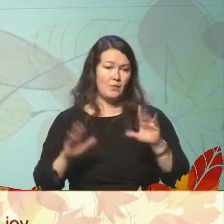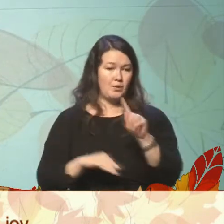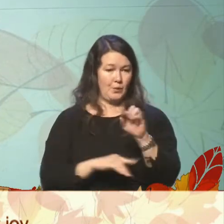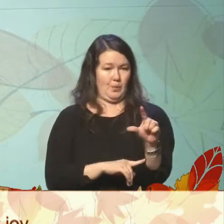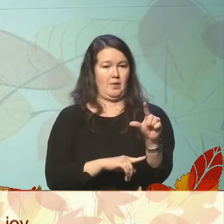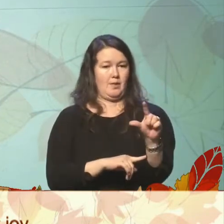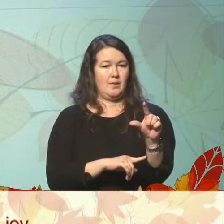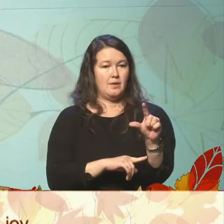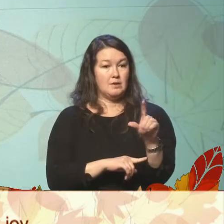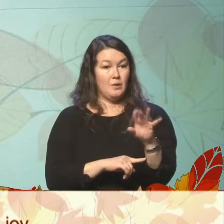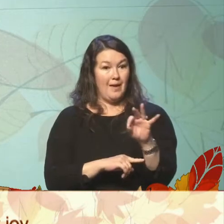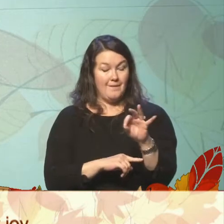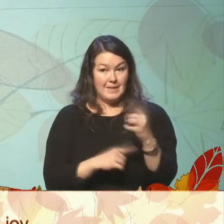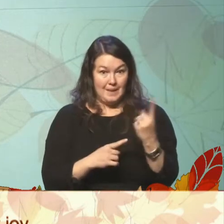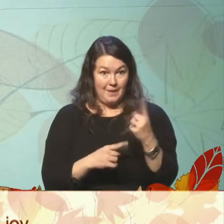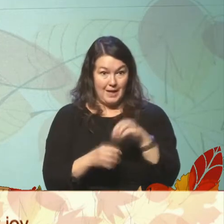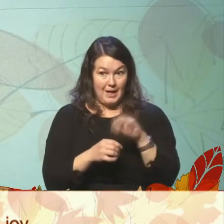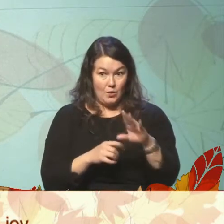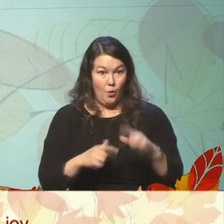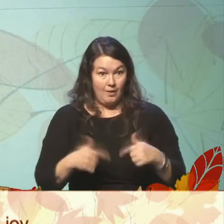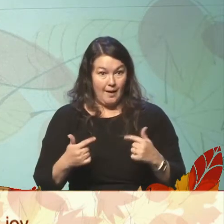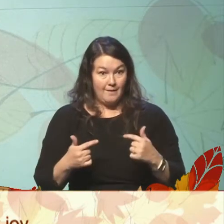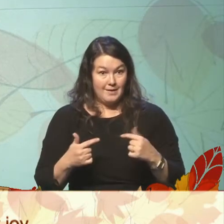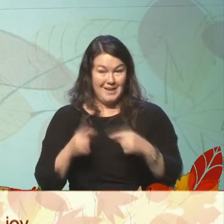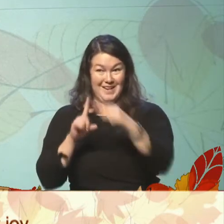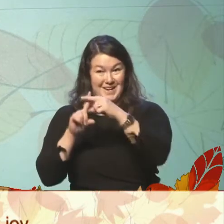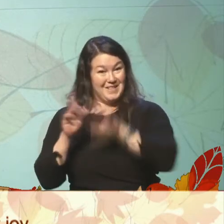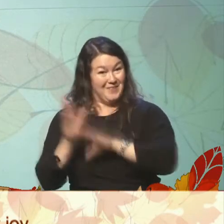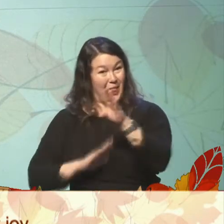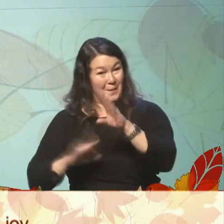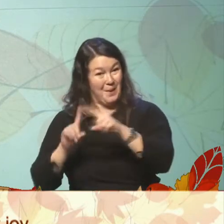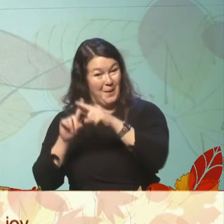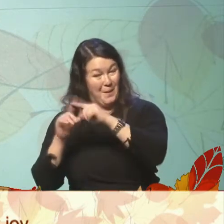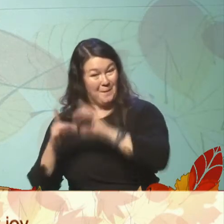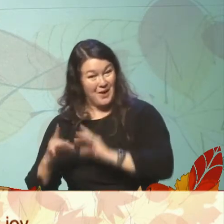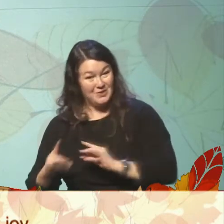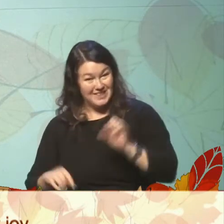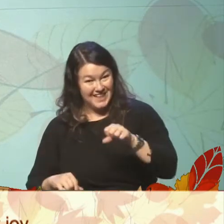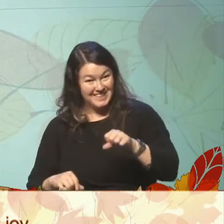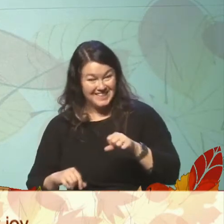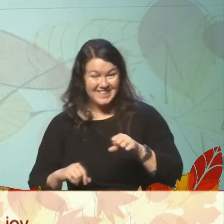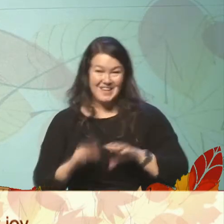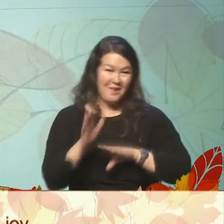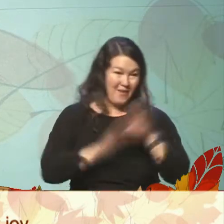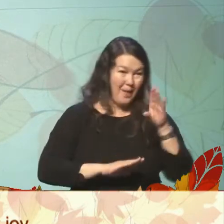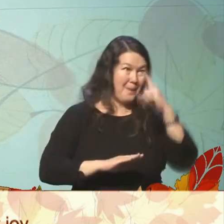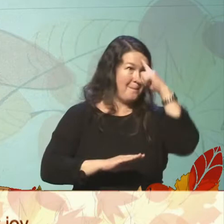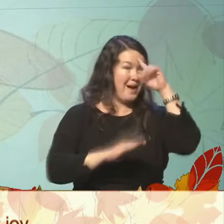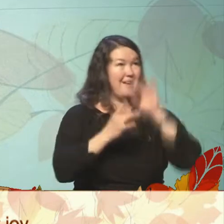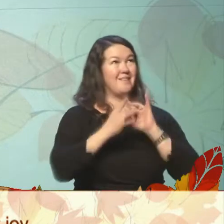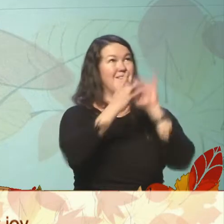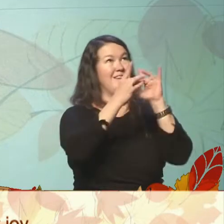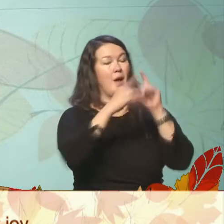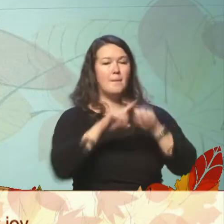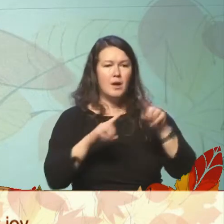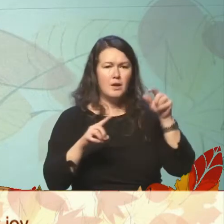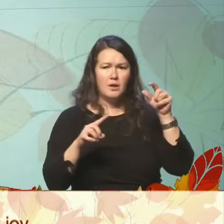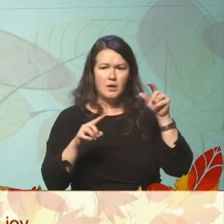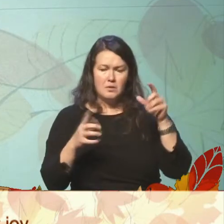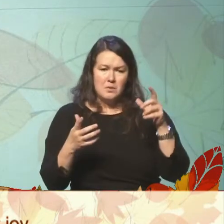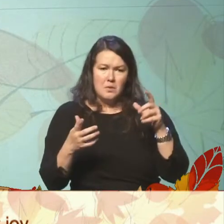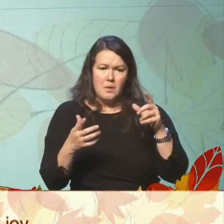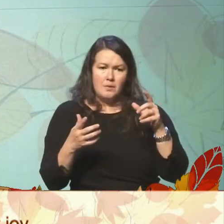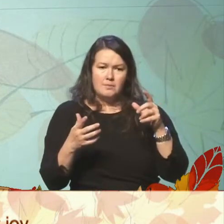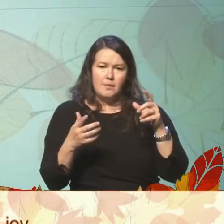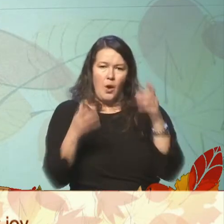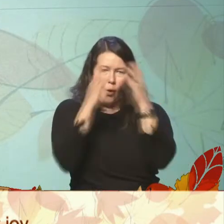if that's something in your life, develop the mantra, yes. Develop the mindfulness, yes. But recognize there might be trauma in your life that